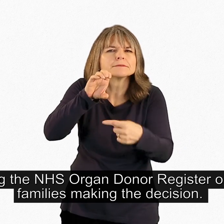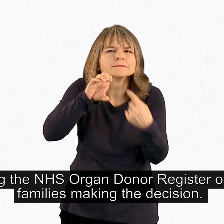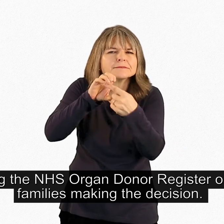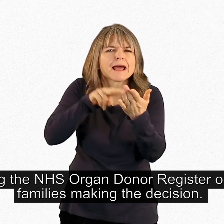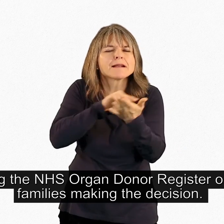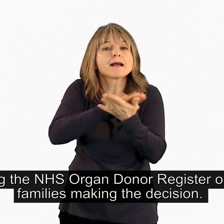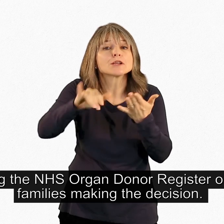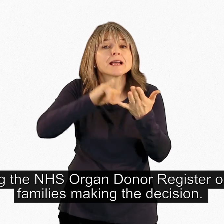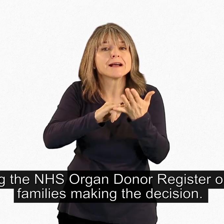the decision.